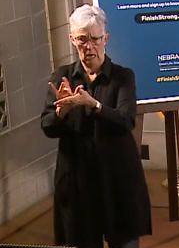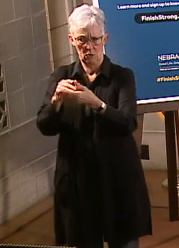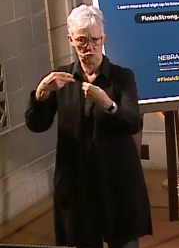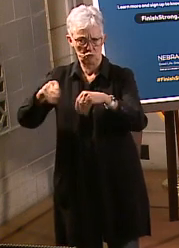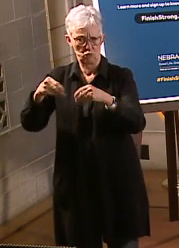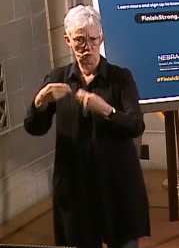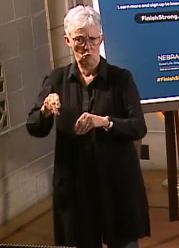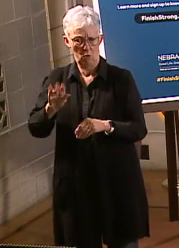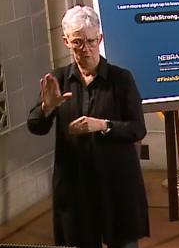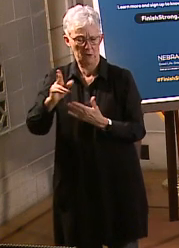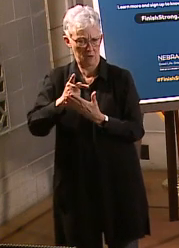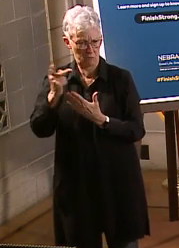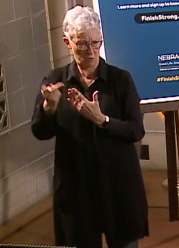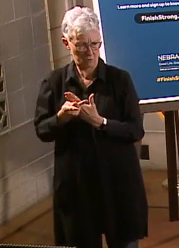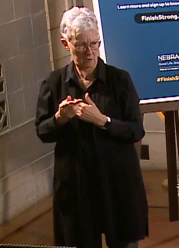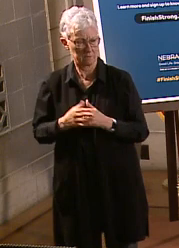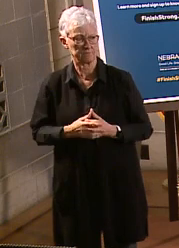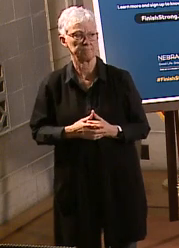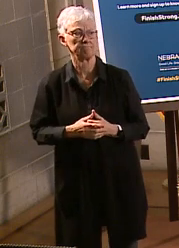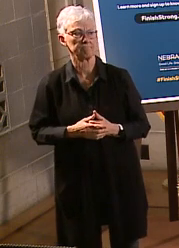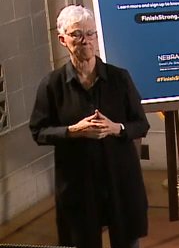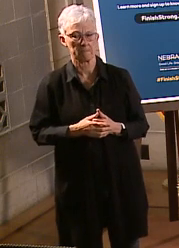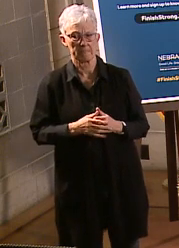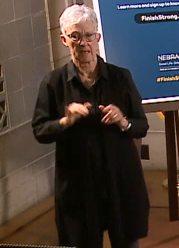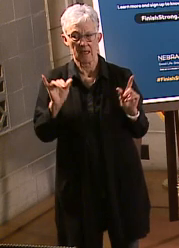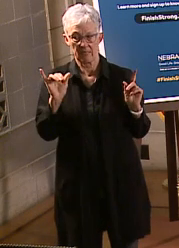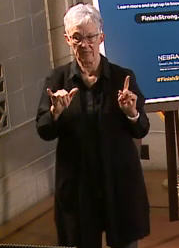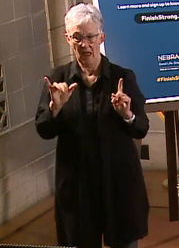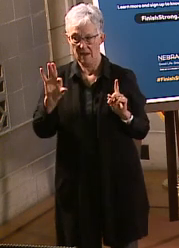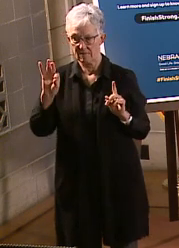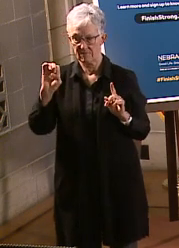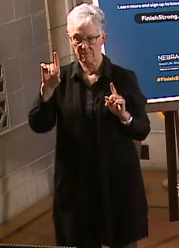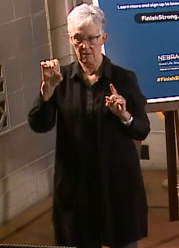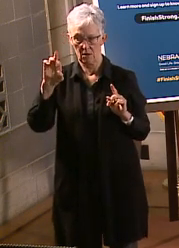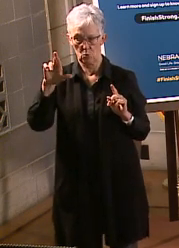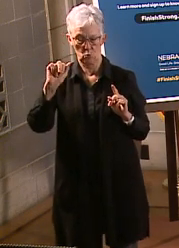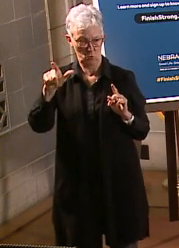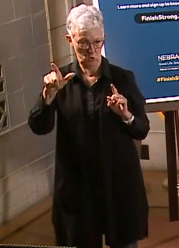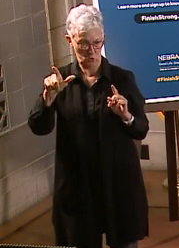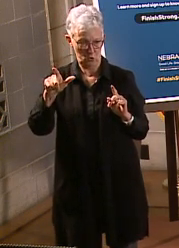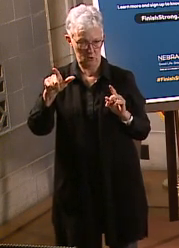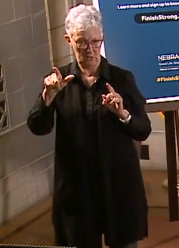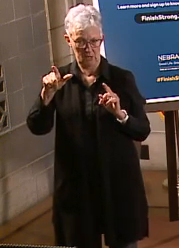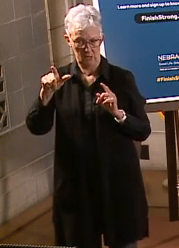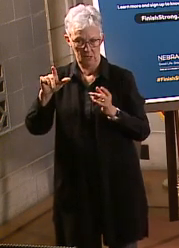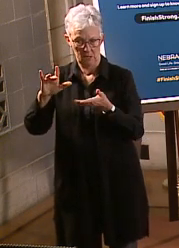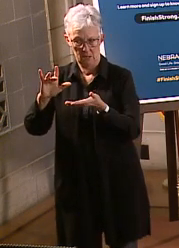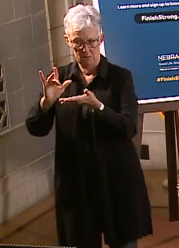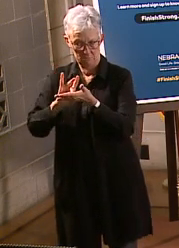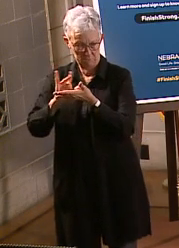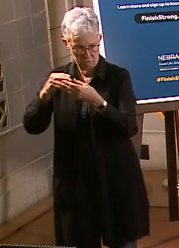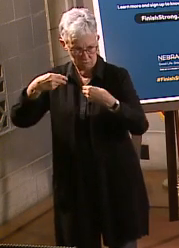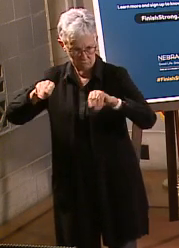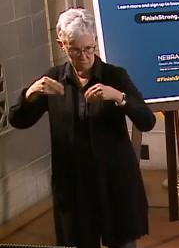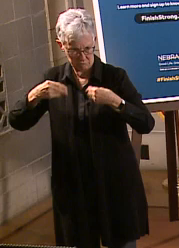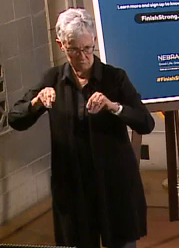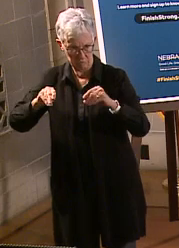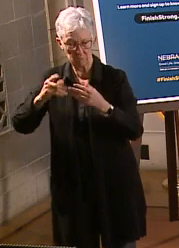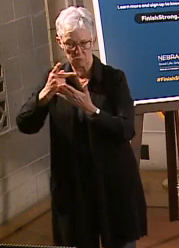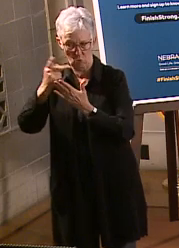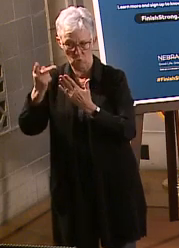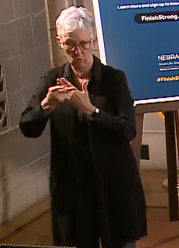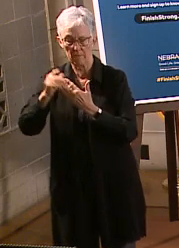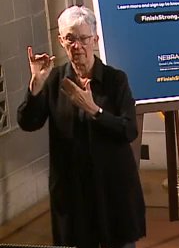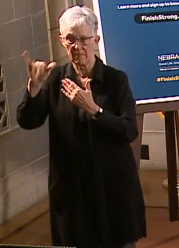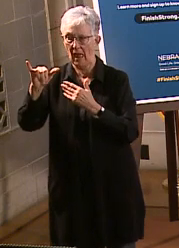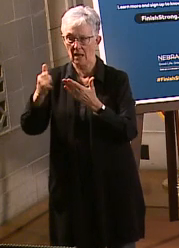weeks? So with regard to the federal retail pharmacy program, remember, this is the program the federal government is running. They have not coordinated with the states on